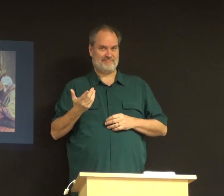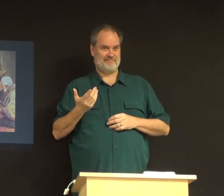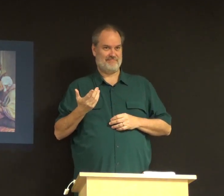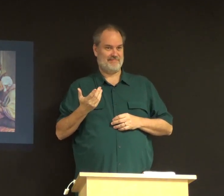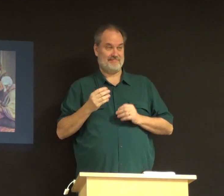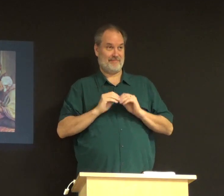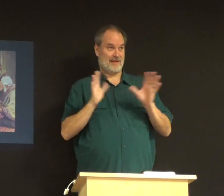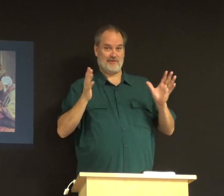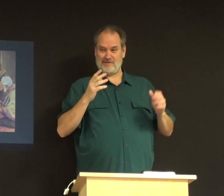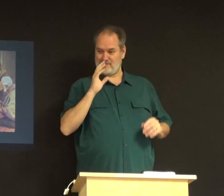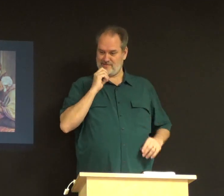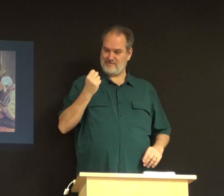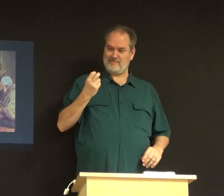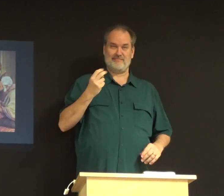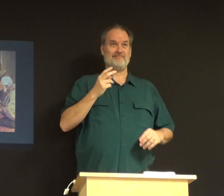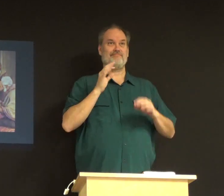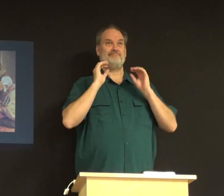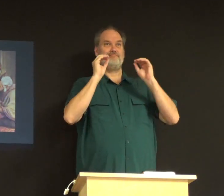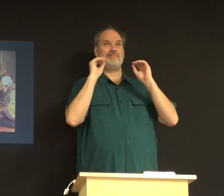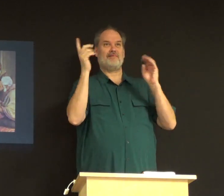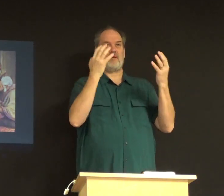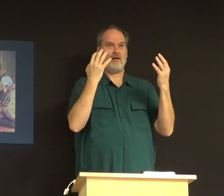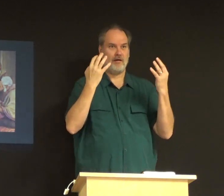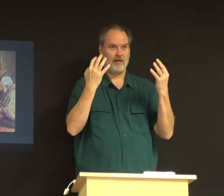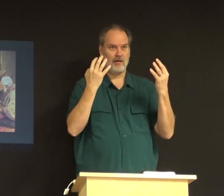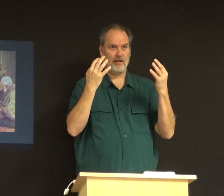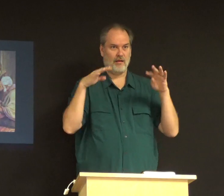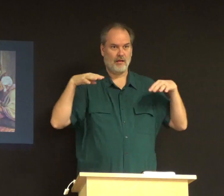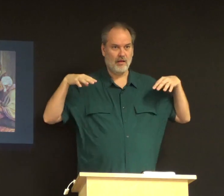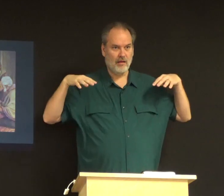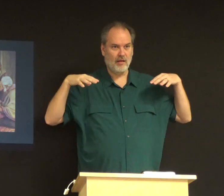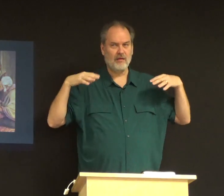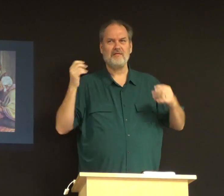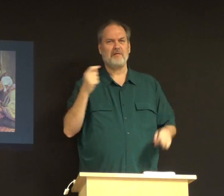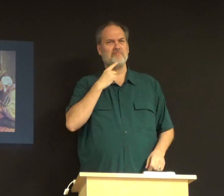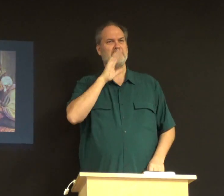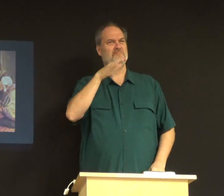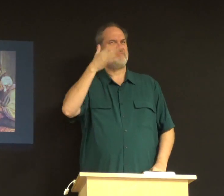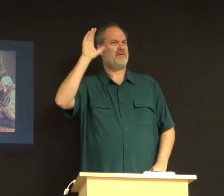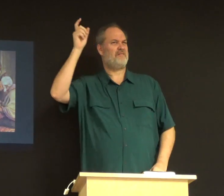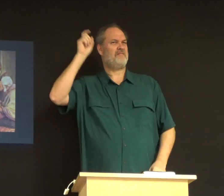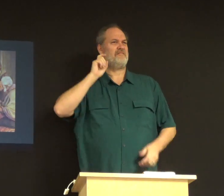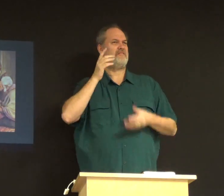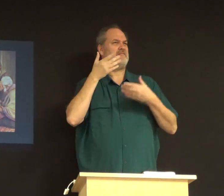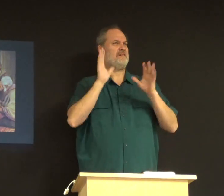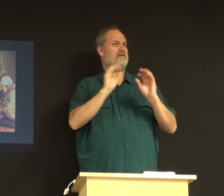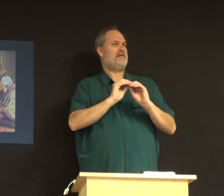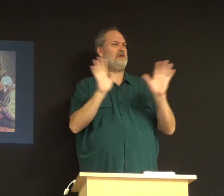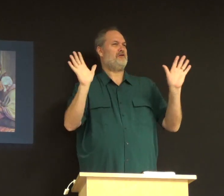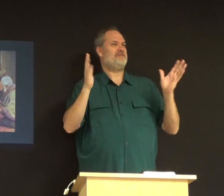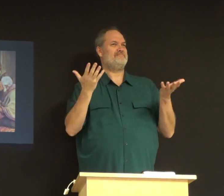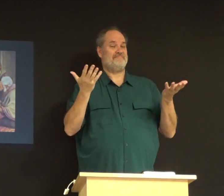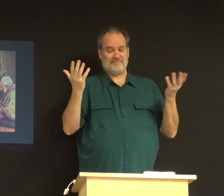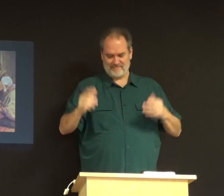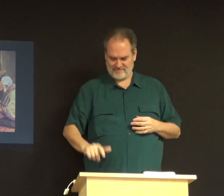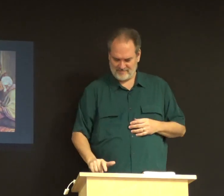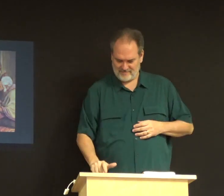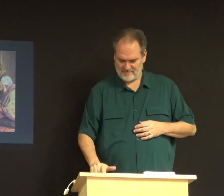presence of the Bible. You know, it's wrong. He'd already calculated on the answer as he was doing it in the